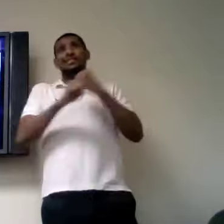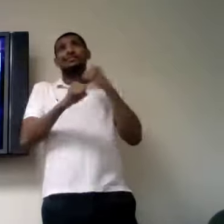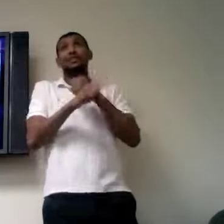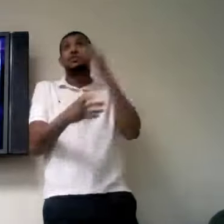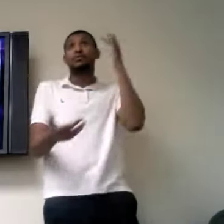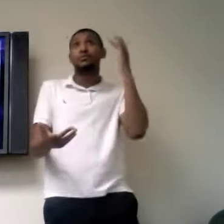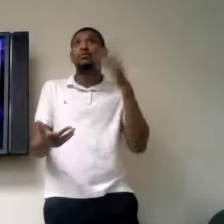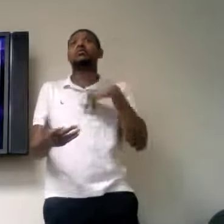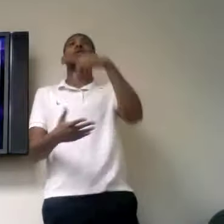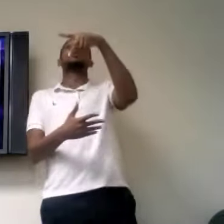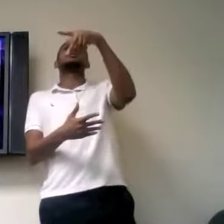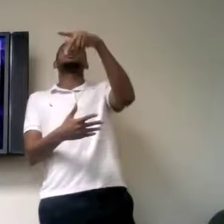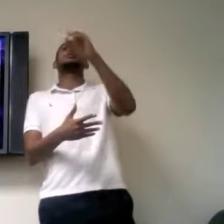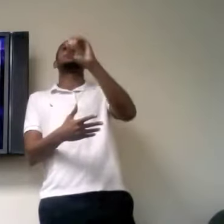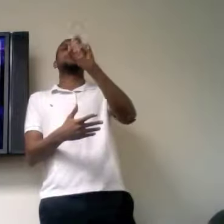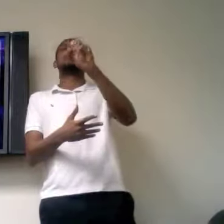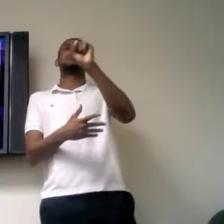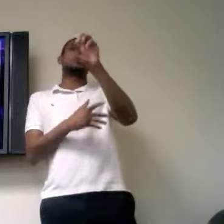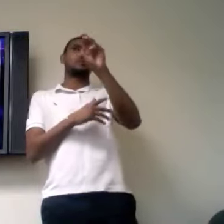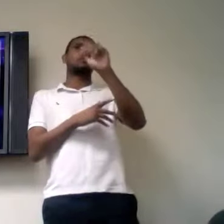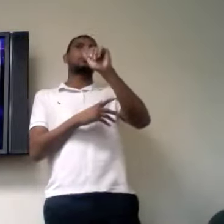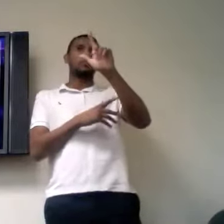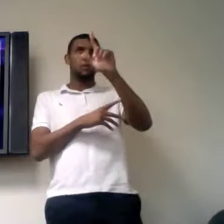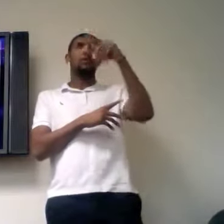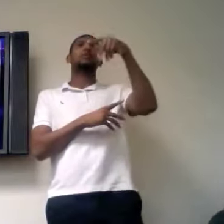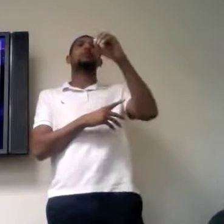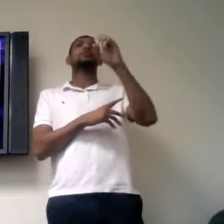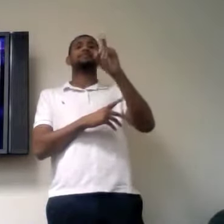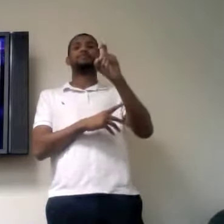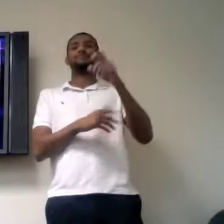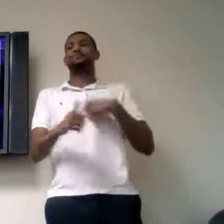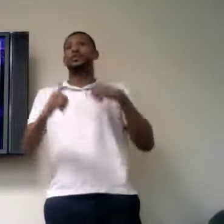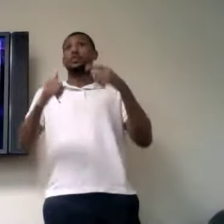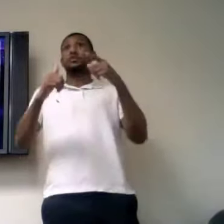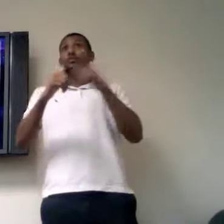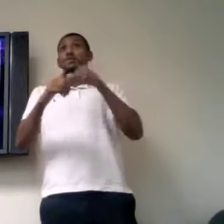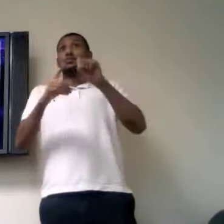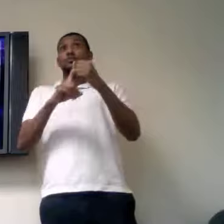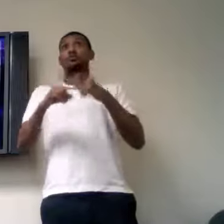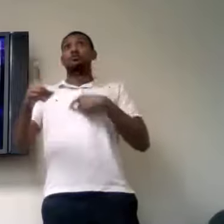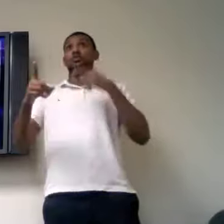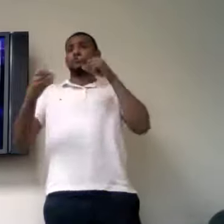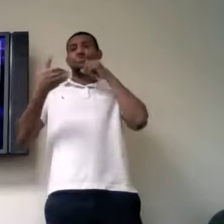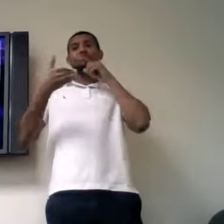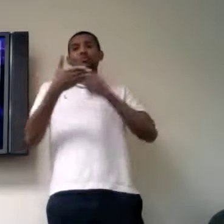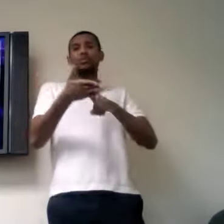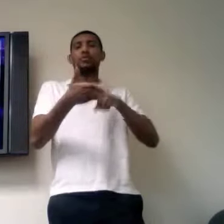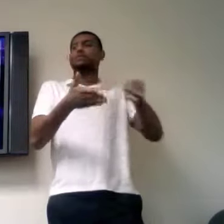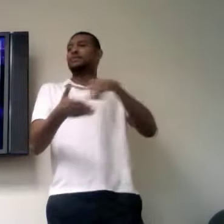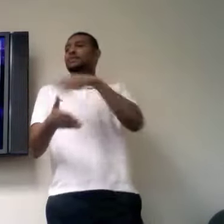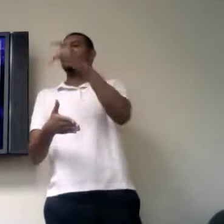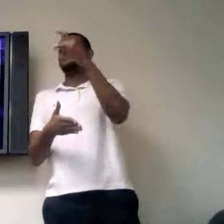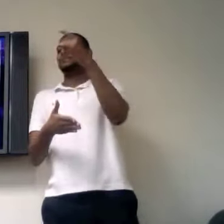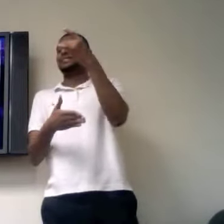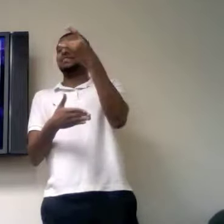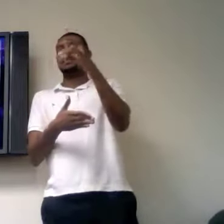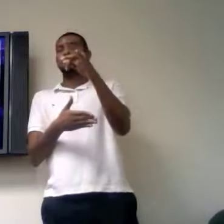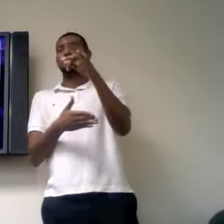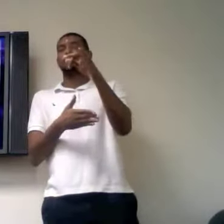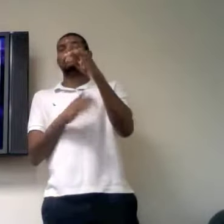smallpox. The first cases of smallpox at the Rock Island prison were reported on December 6,